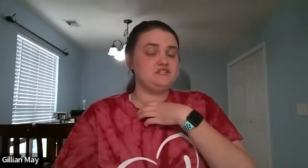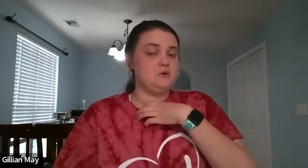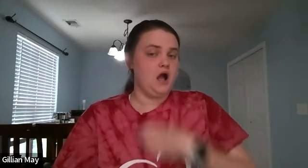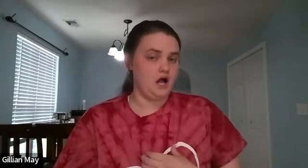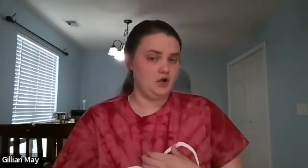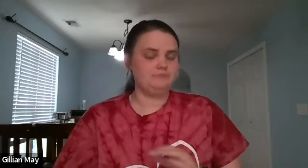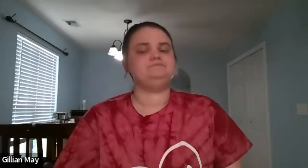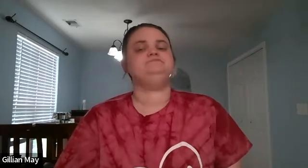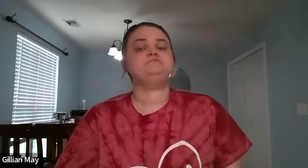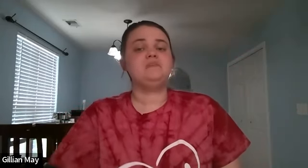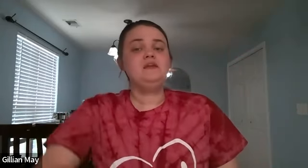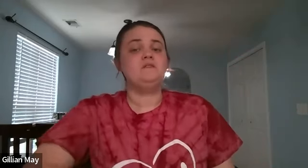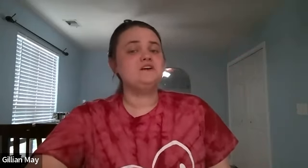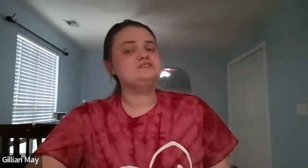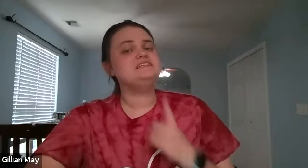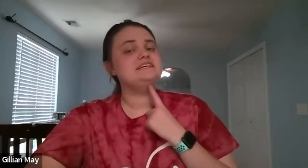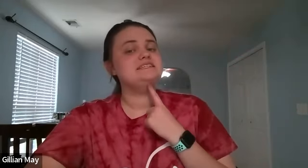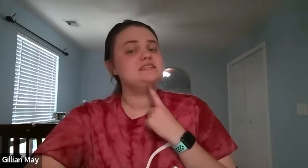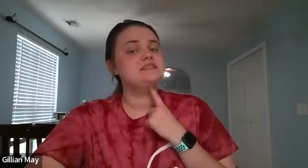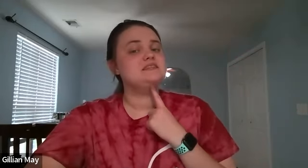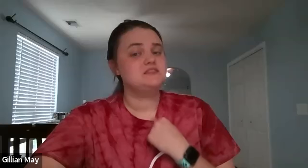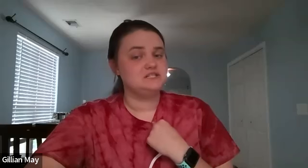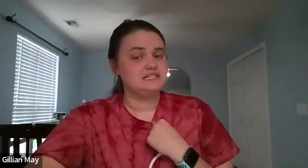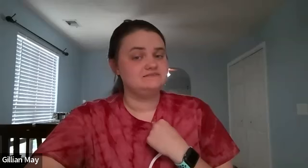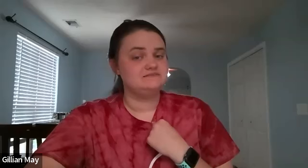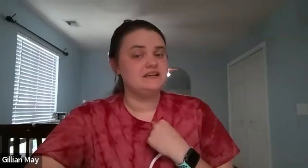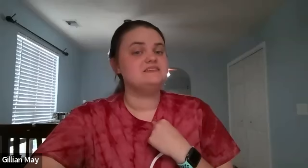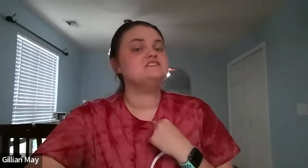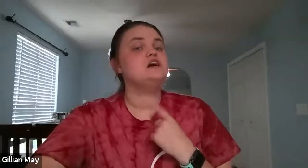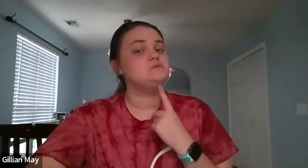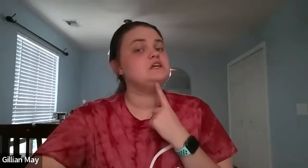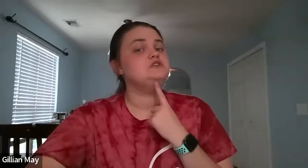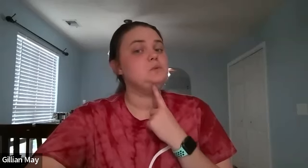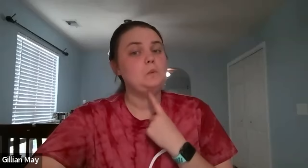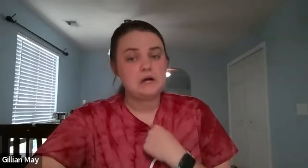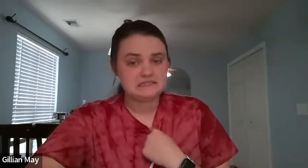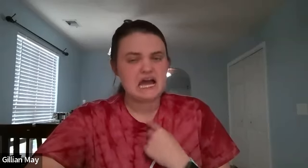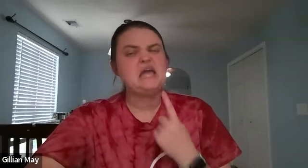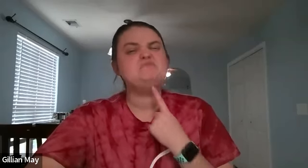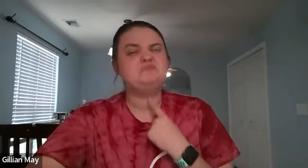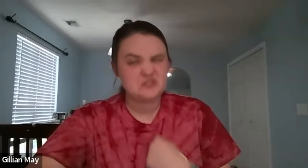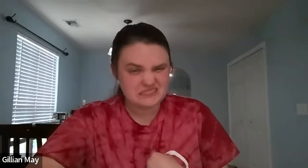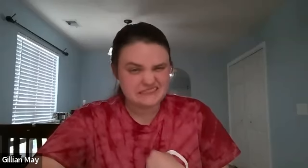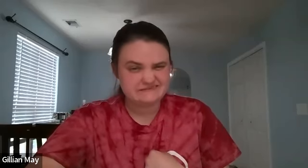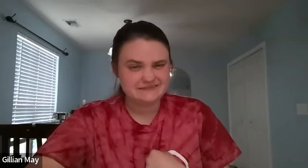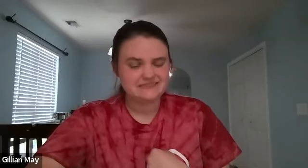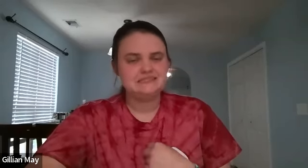So hungry. Thirsty is thirsty. And this is also one you do once. I am thirsty.